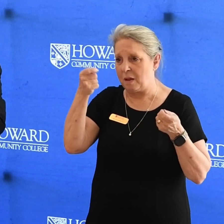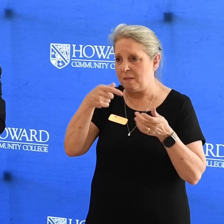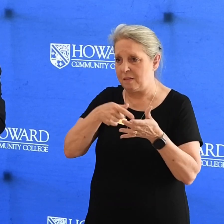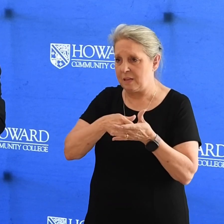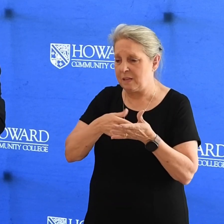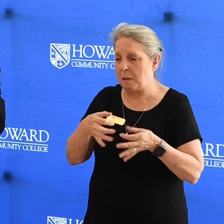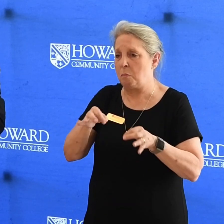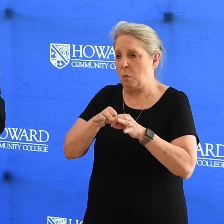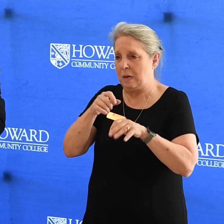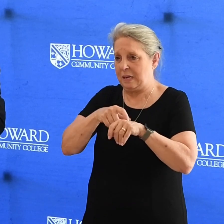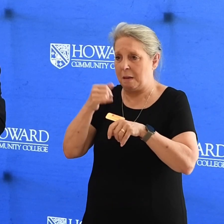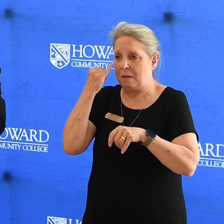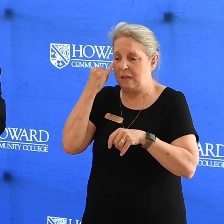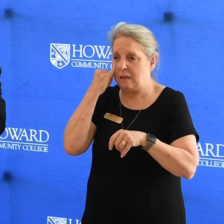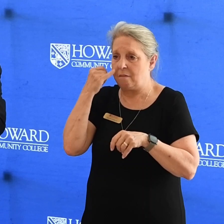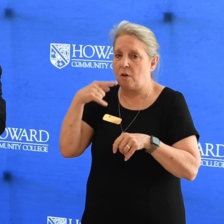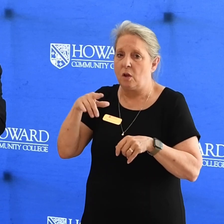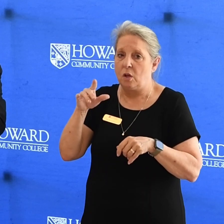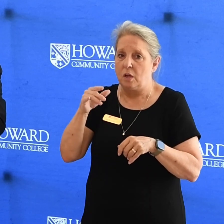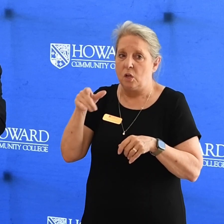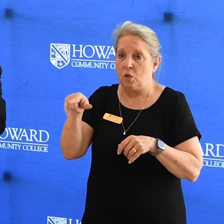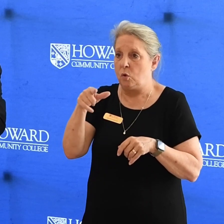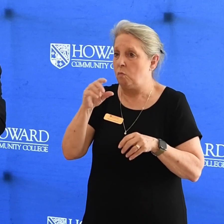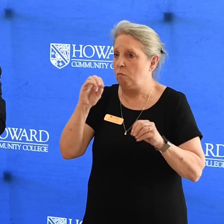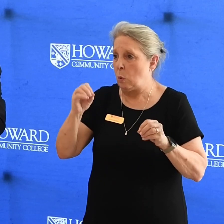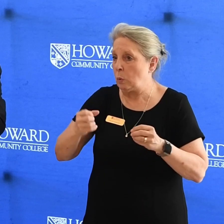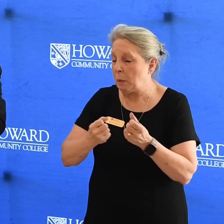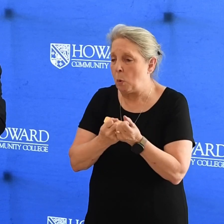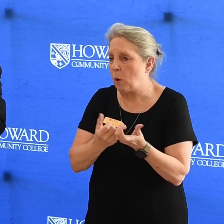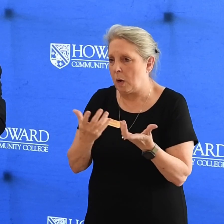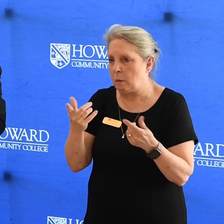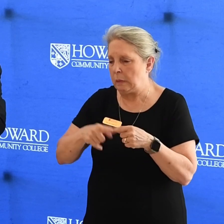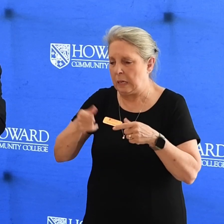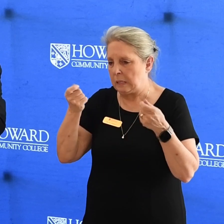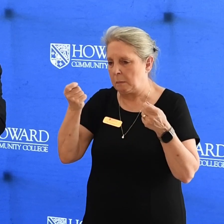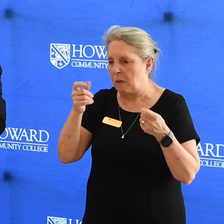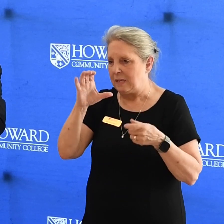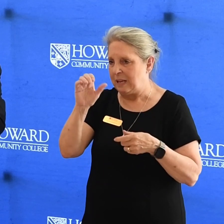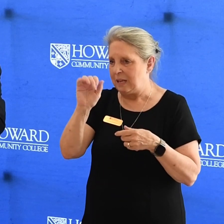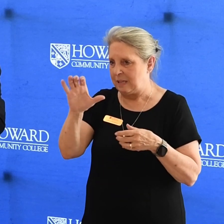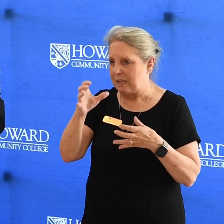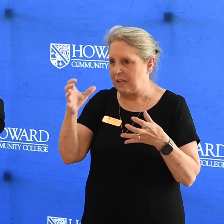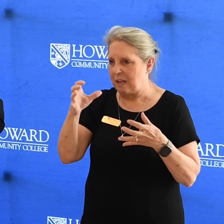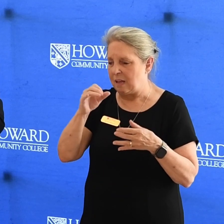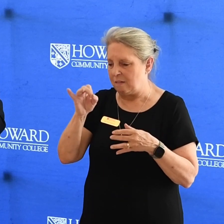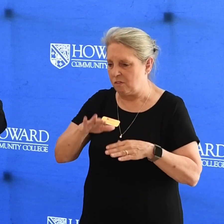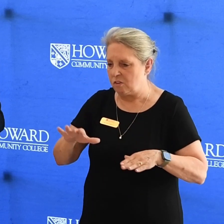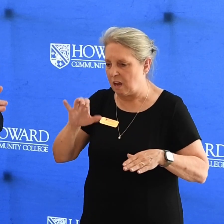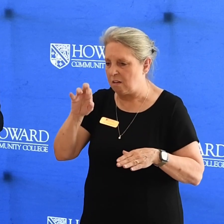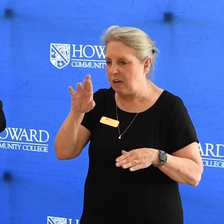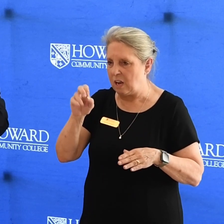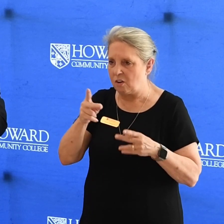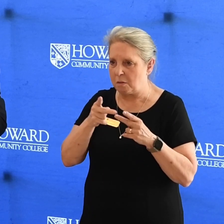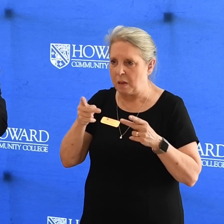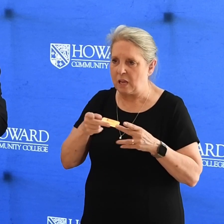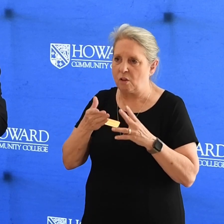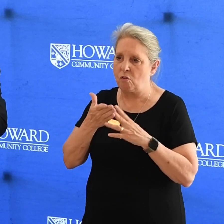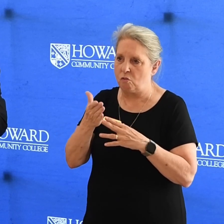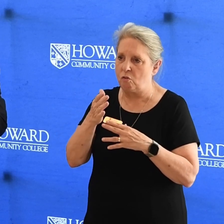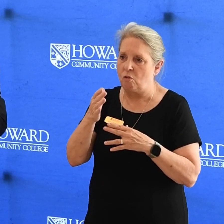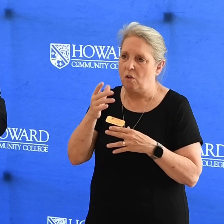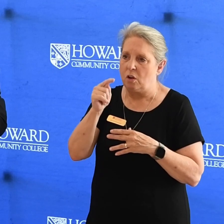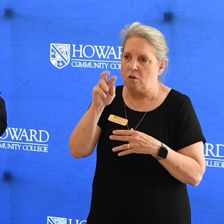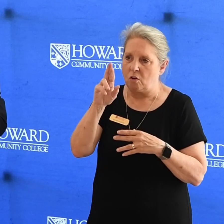important occasion if it weren't for all of your support. CAC has done a lot in the childcare space, and through